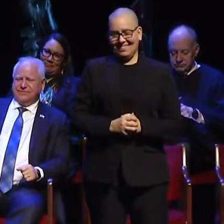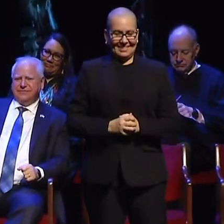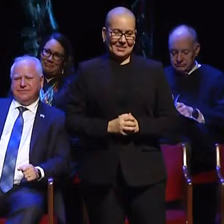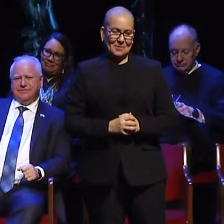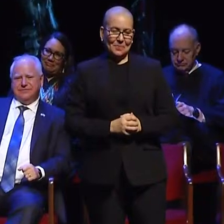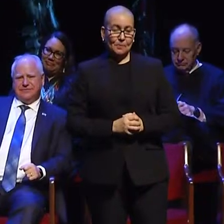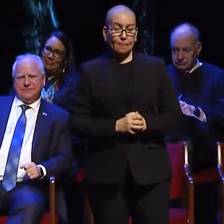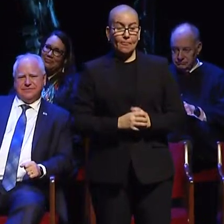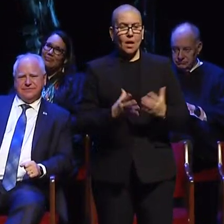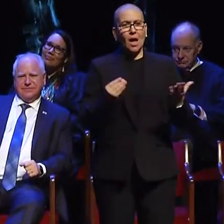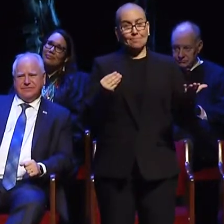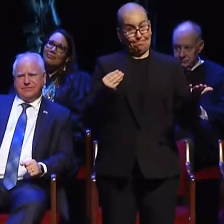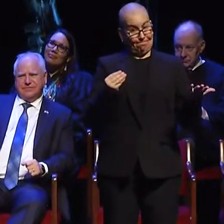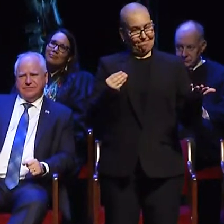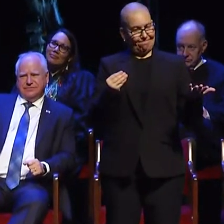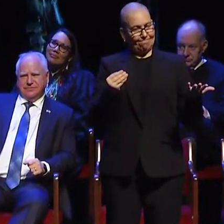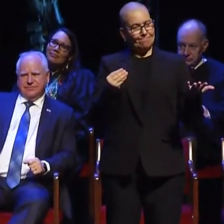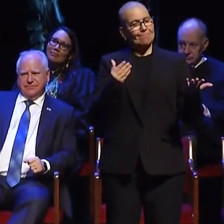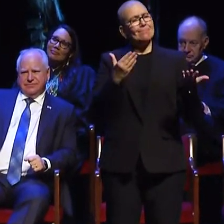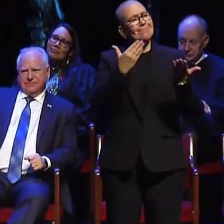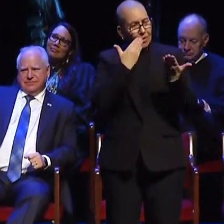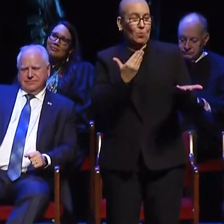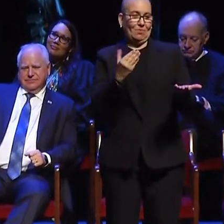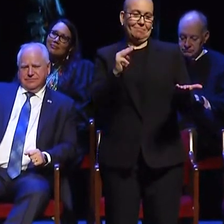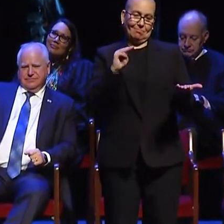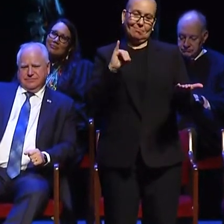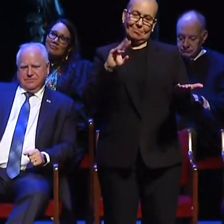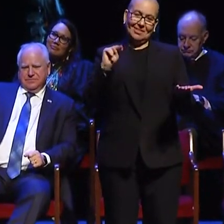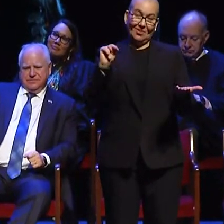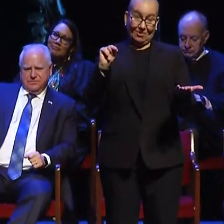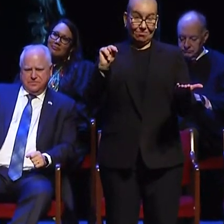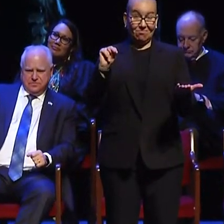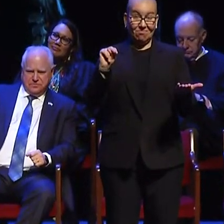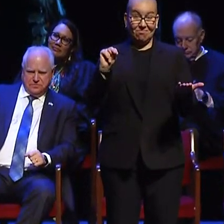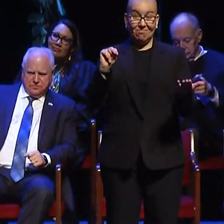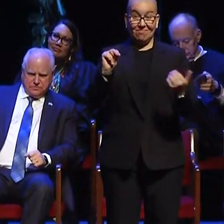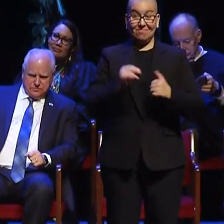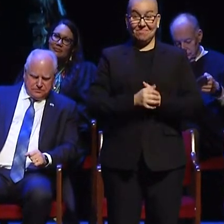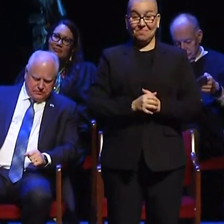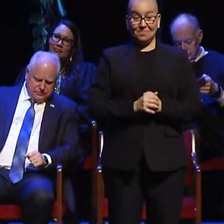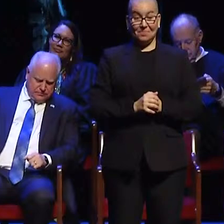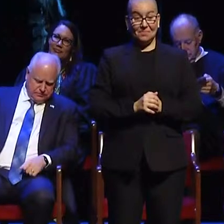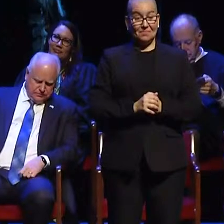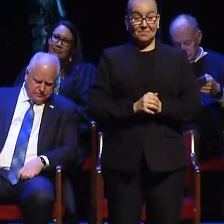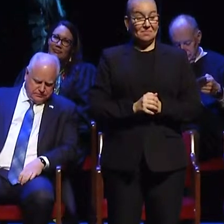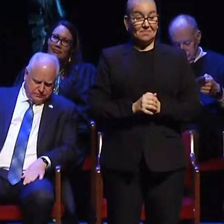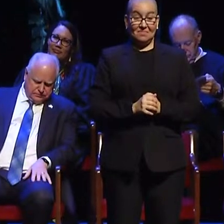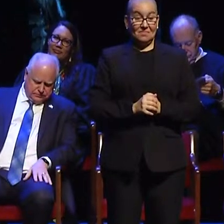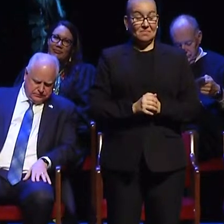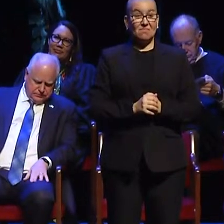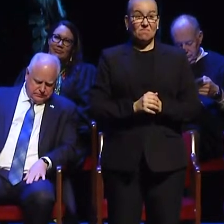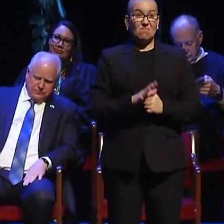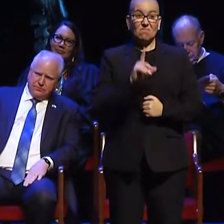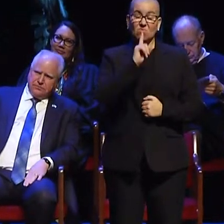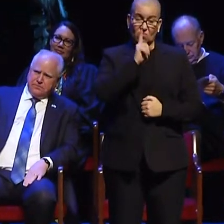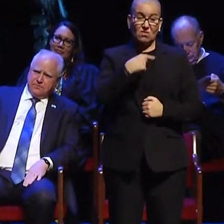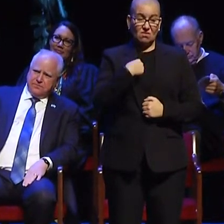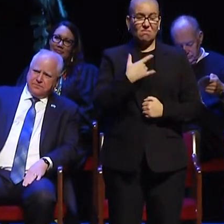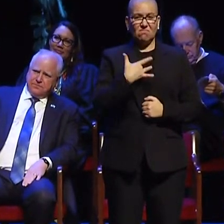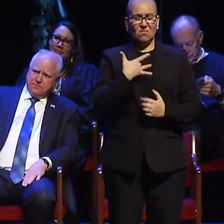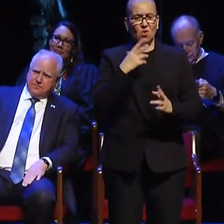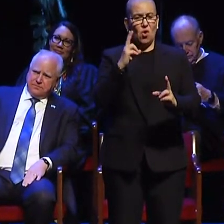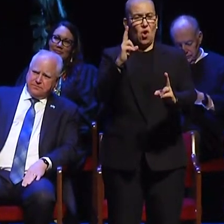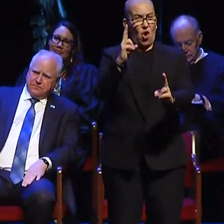And thank you, Minnesota, Chimigwech. It's an extraordinary honor to continue serving as